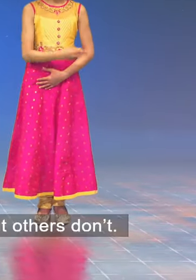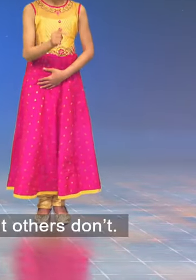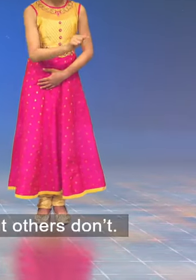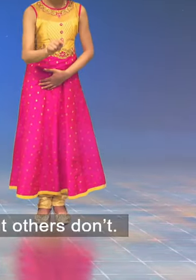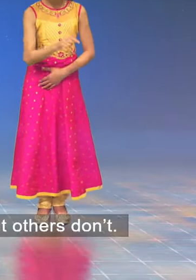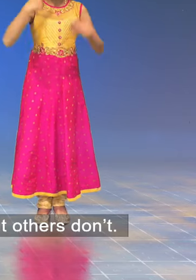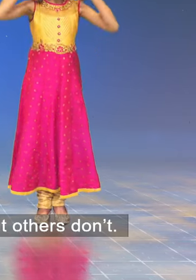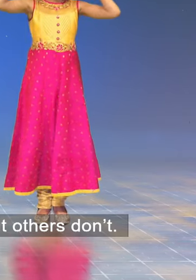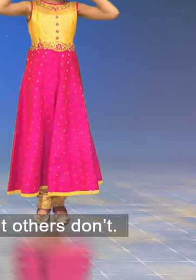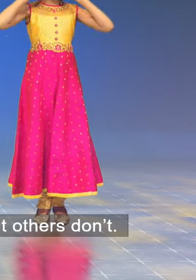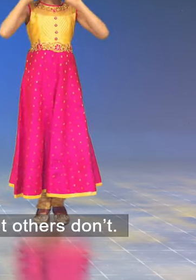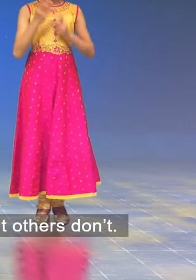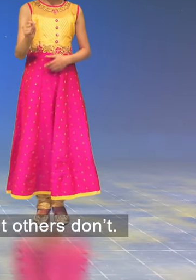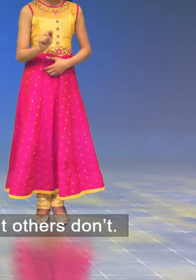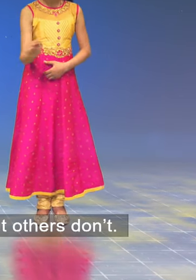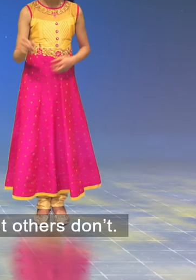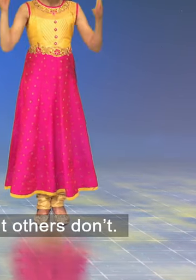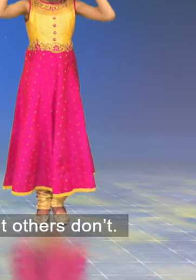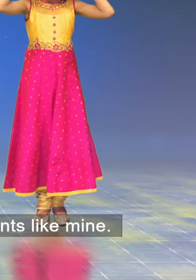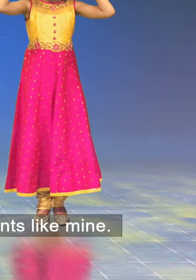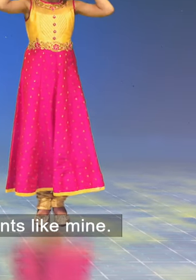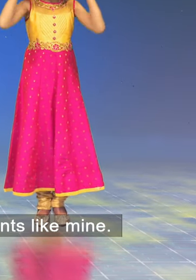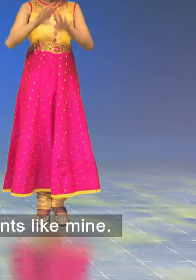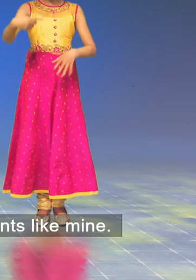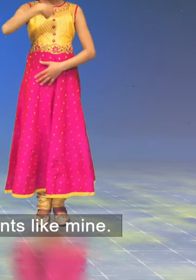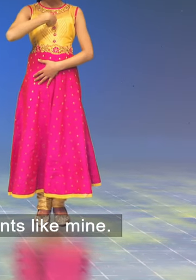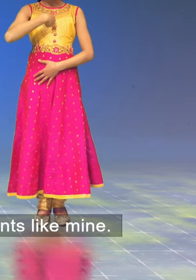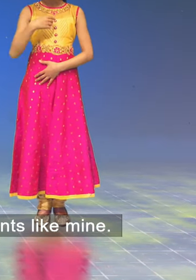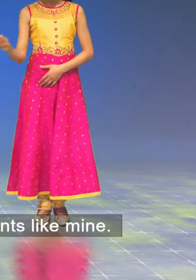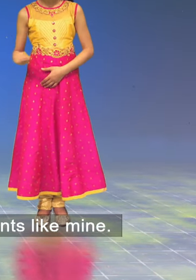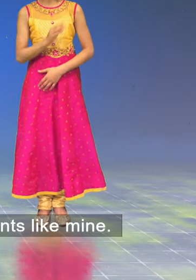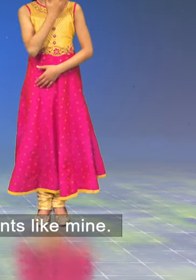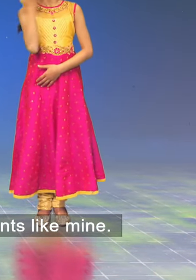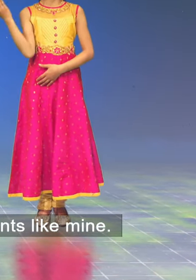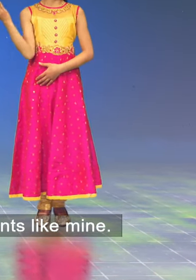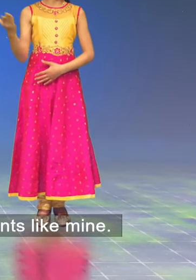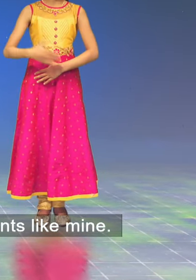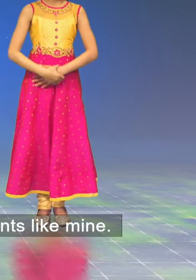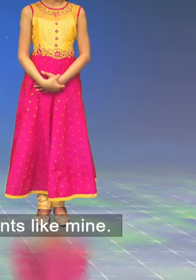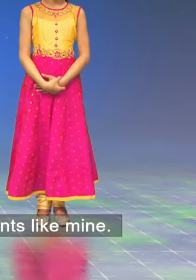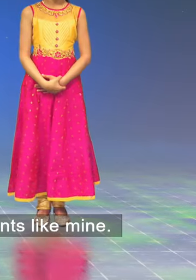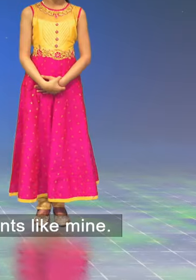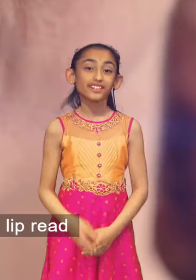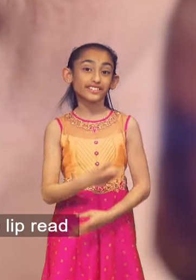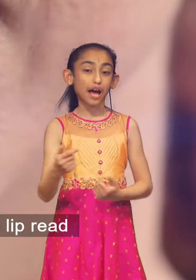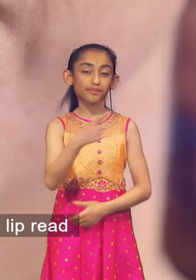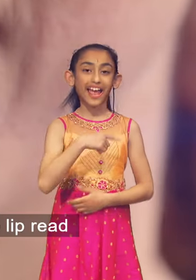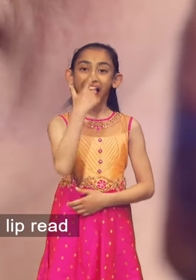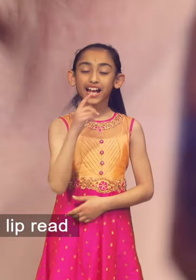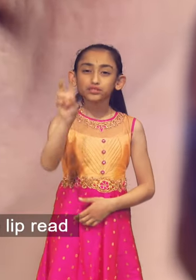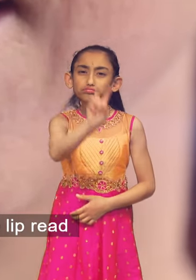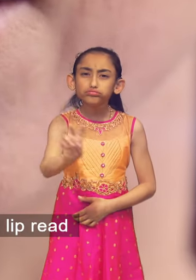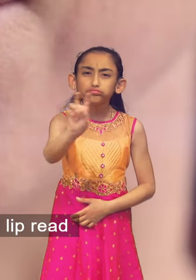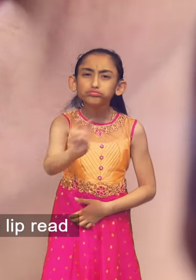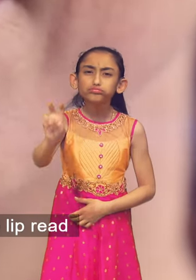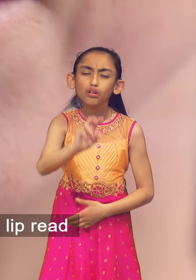Some of us have hearing aids, but others don't. Some of us have cochlear implants, like mine. And some of